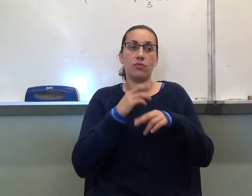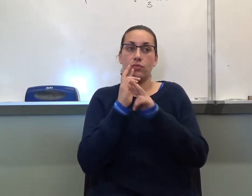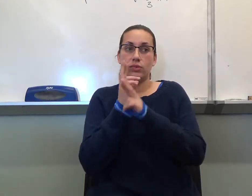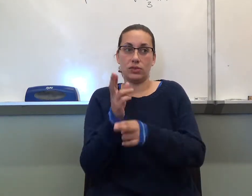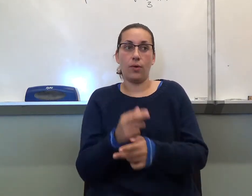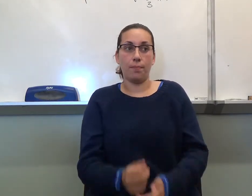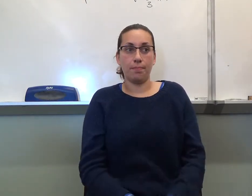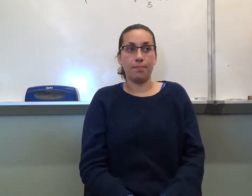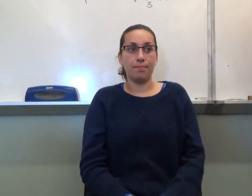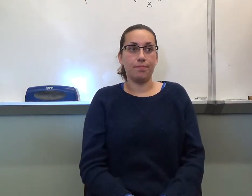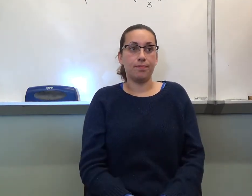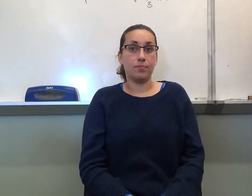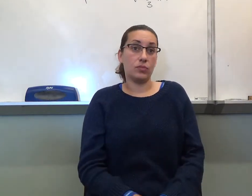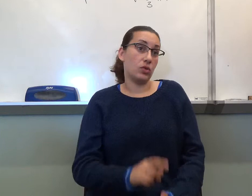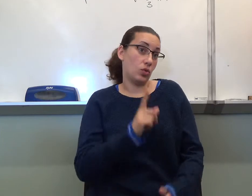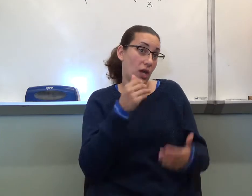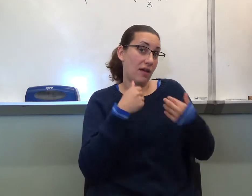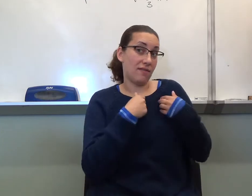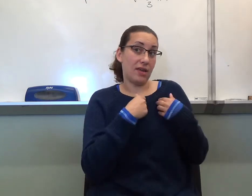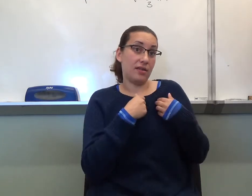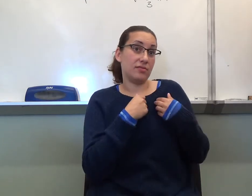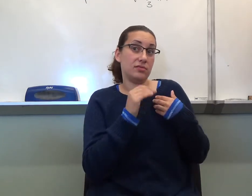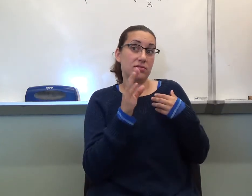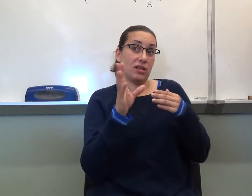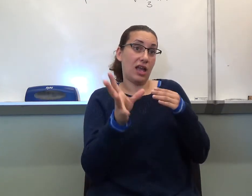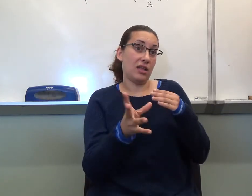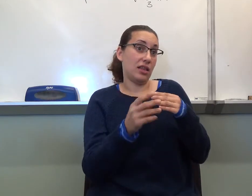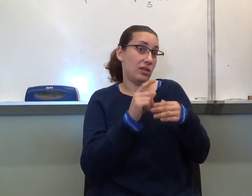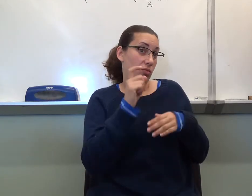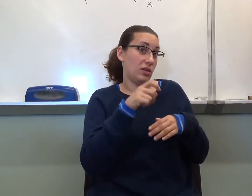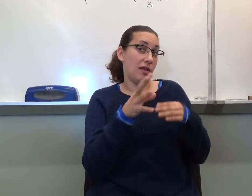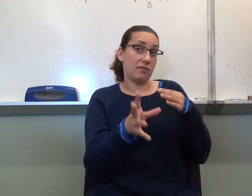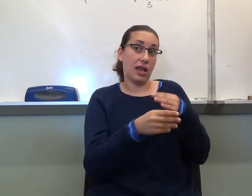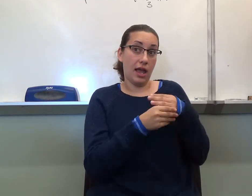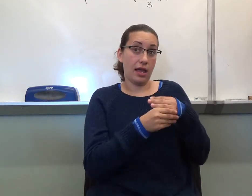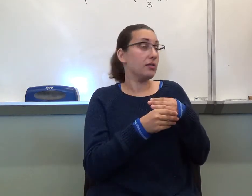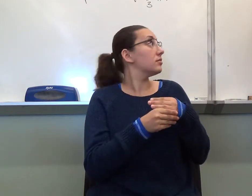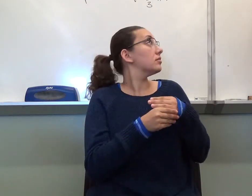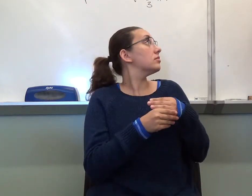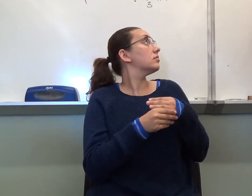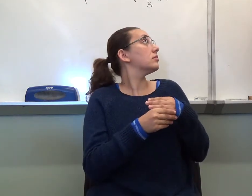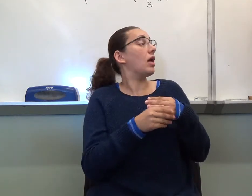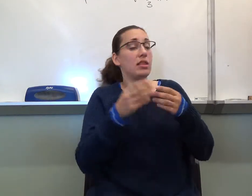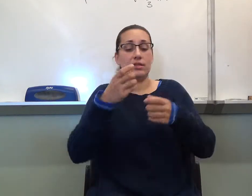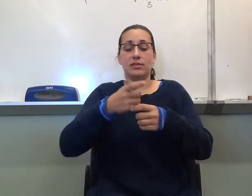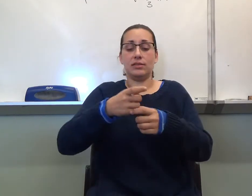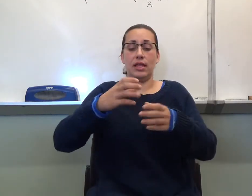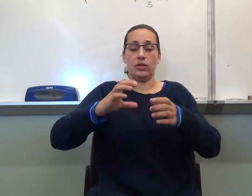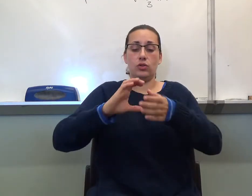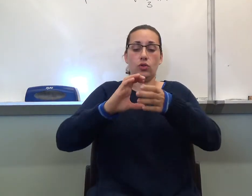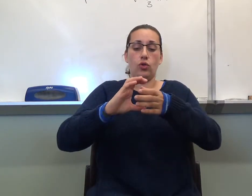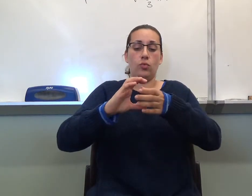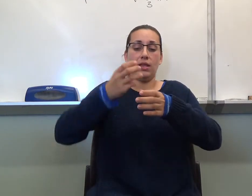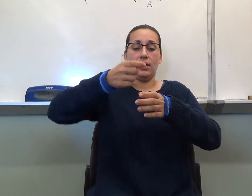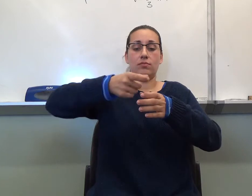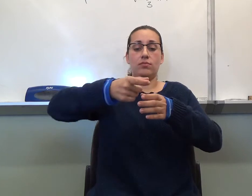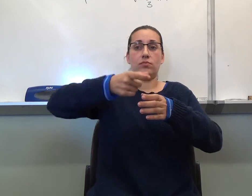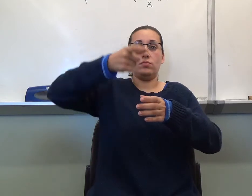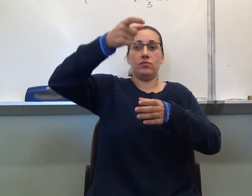would be something like having a cube and then taking that cylinder, maybe putting it on top of the cube and saying, I want the volume of the